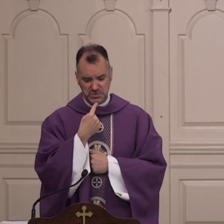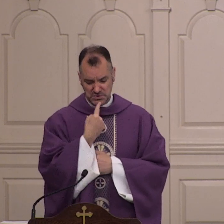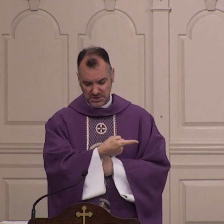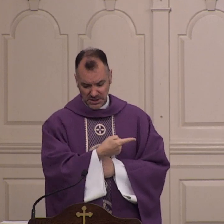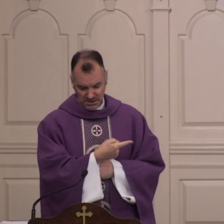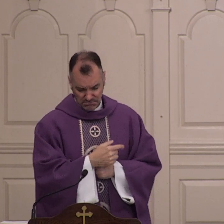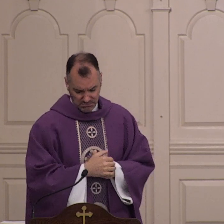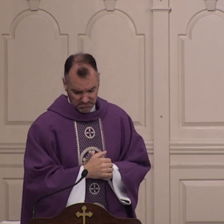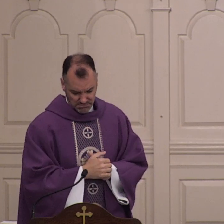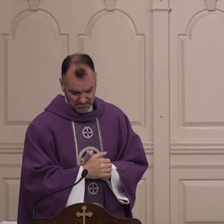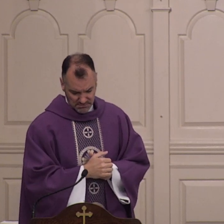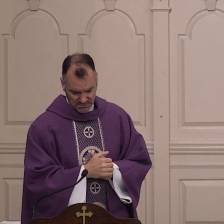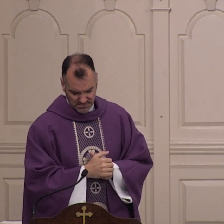So the Jews said to him,